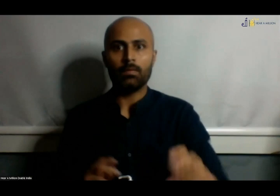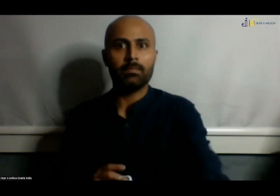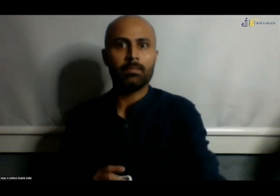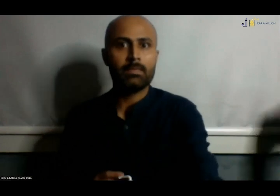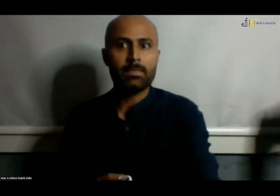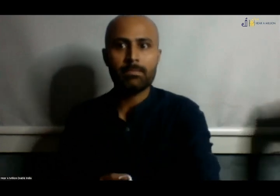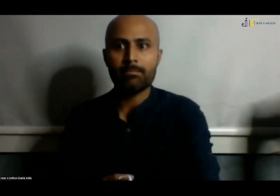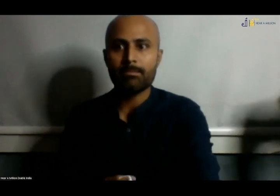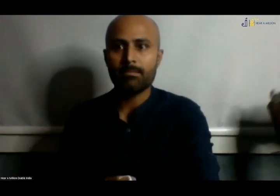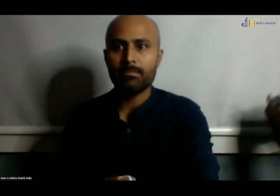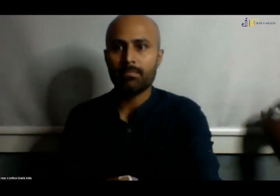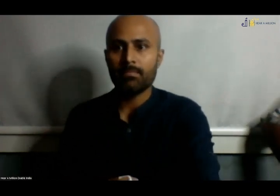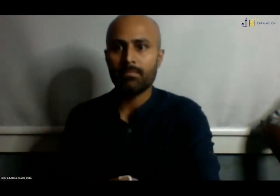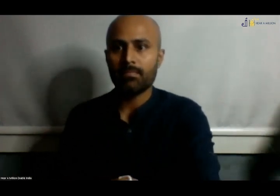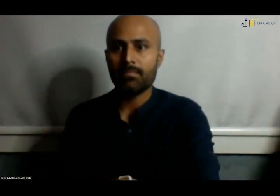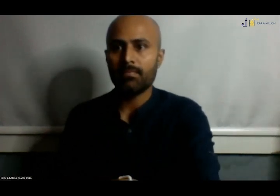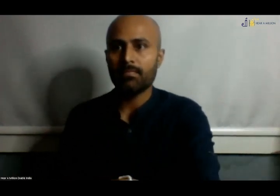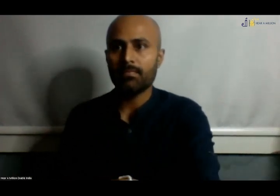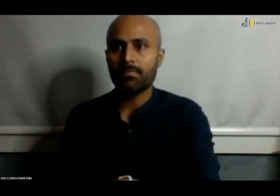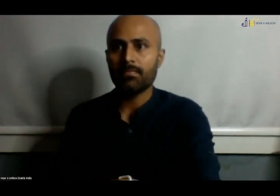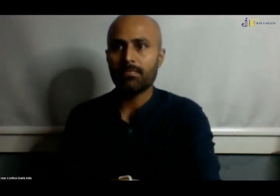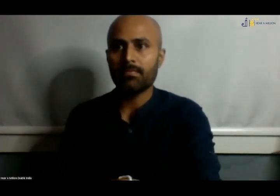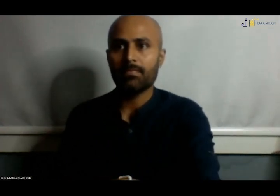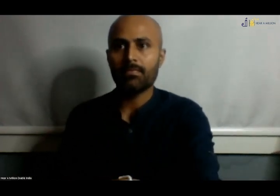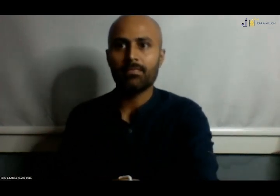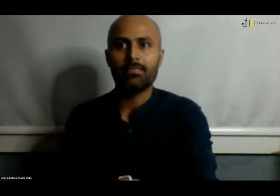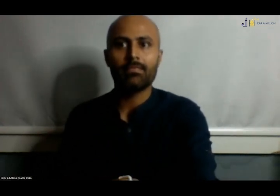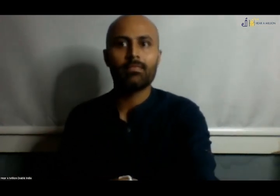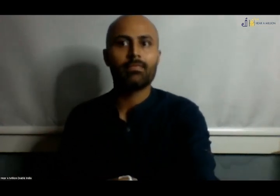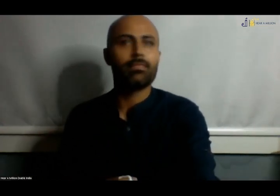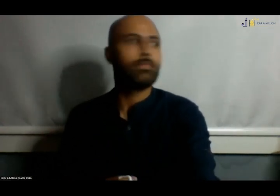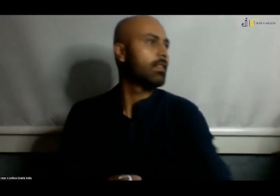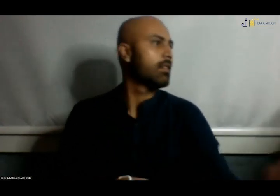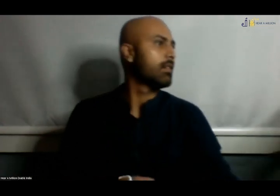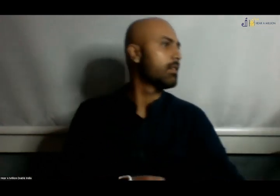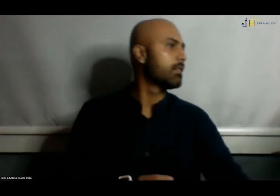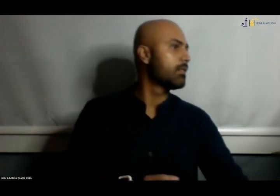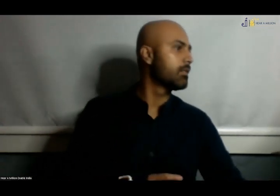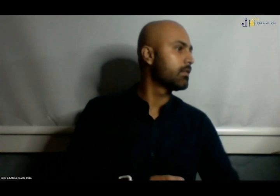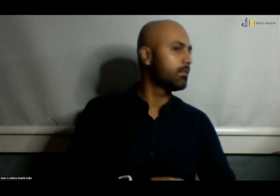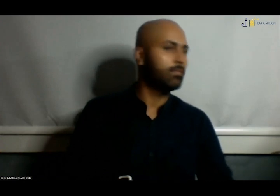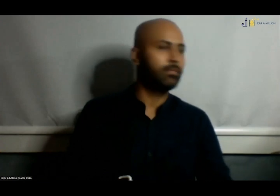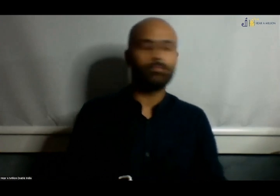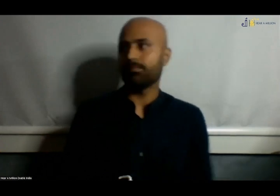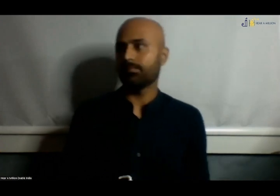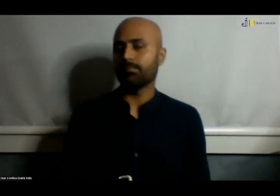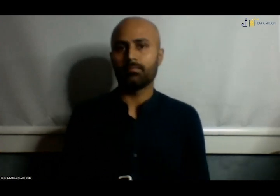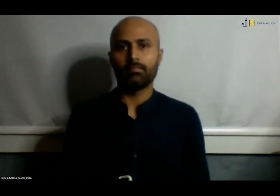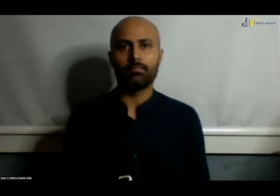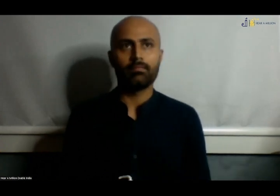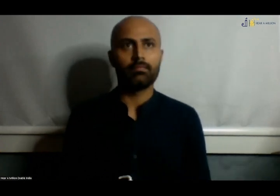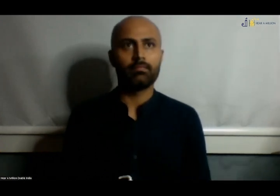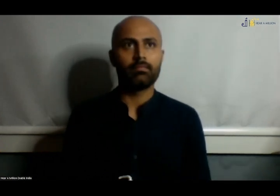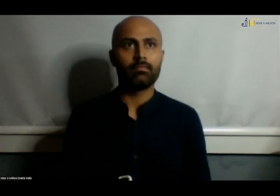I would request all of you to turn your videos on so that you all are visible.